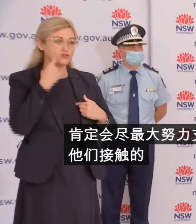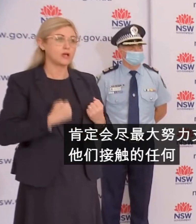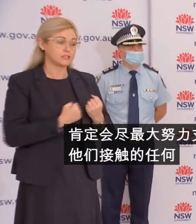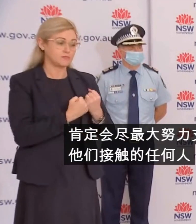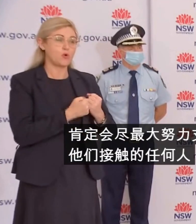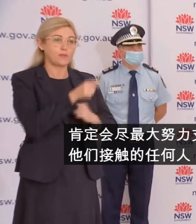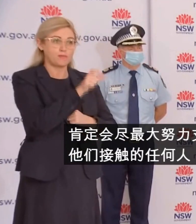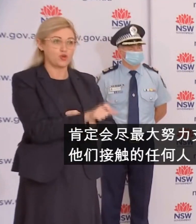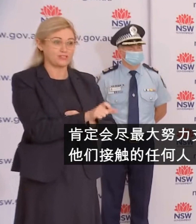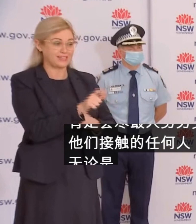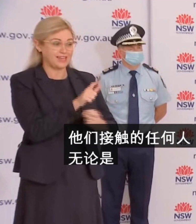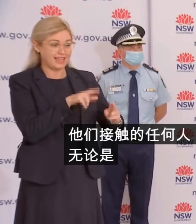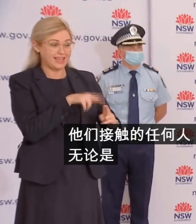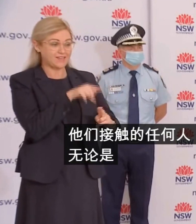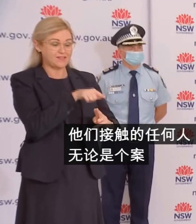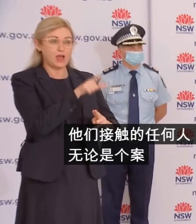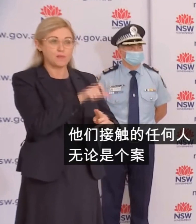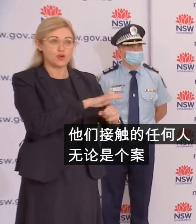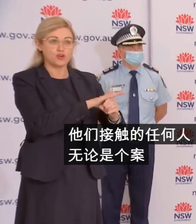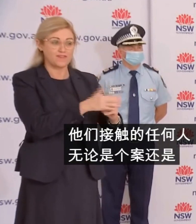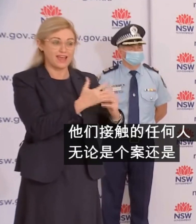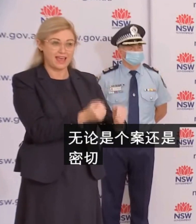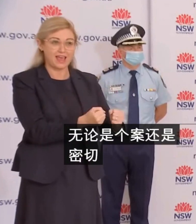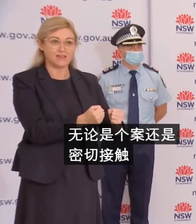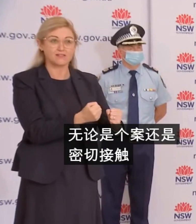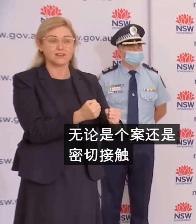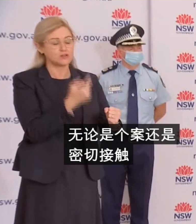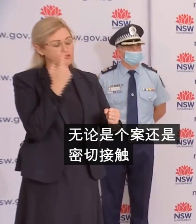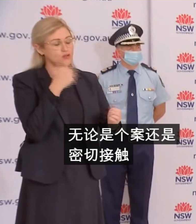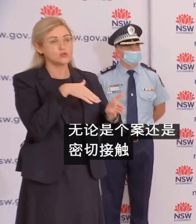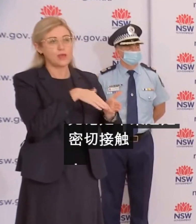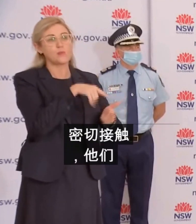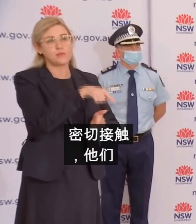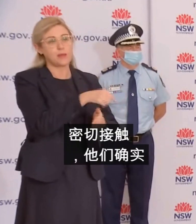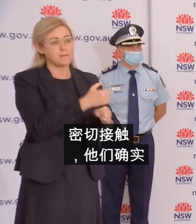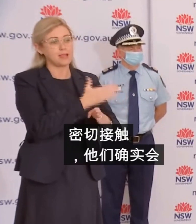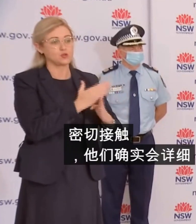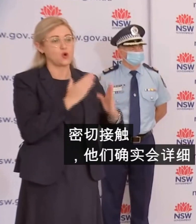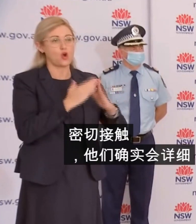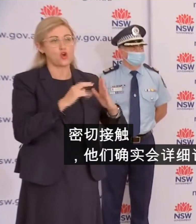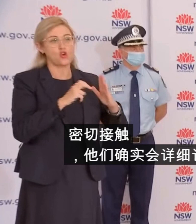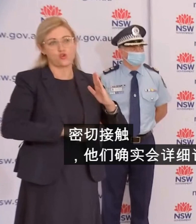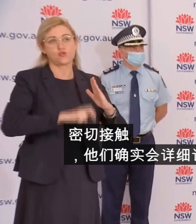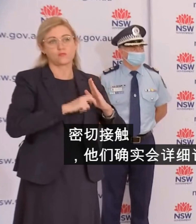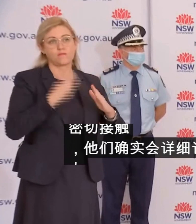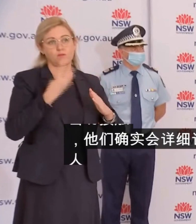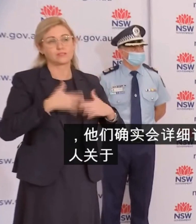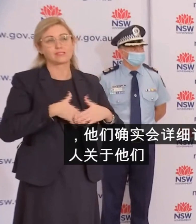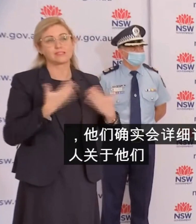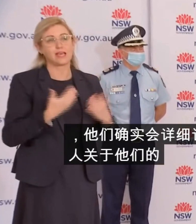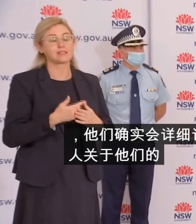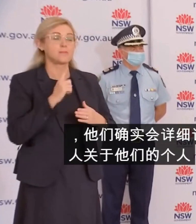anybody who they come in contact with, whether that's a case or whether it's a close contact. And they do discuss in detail with